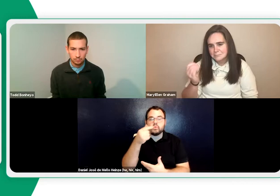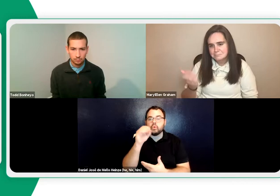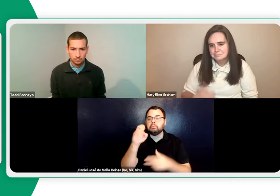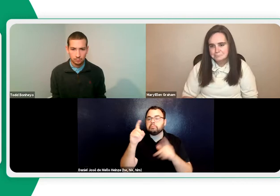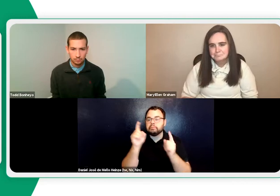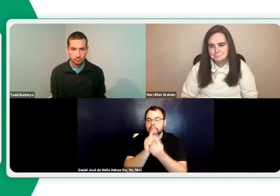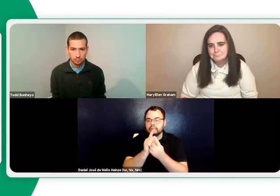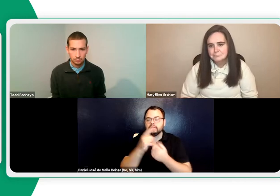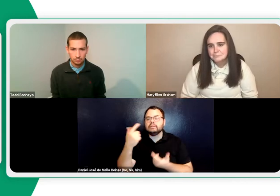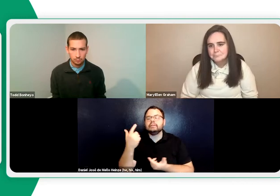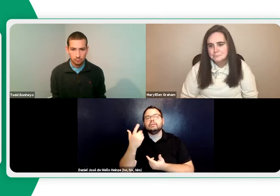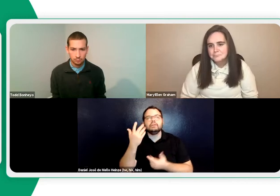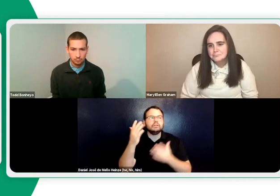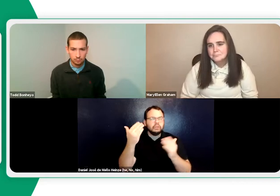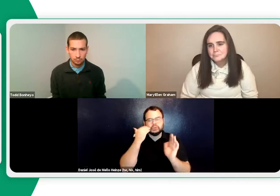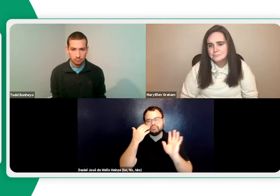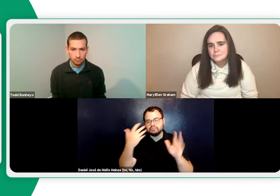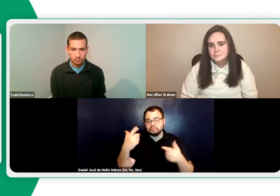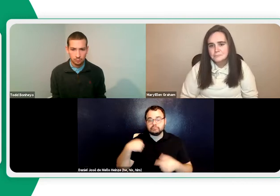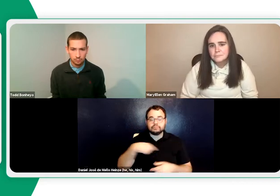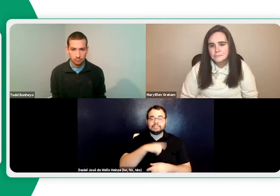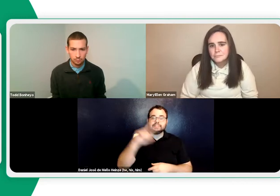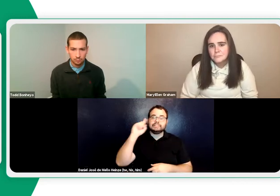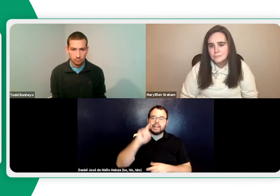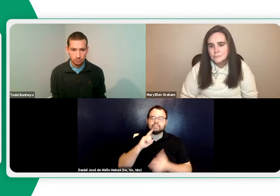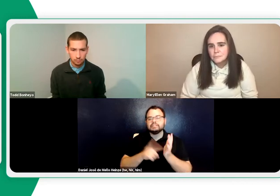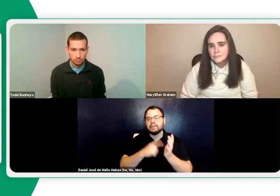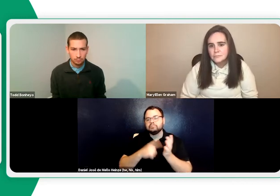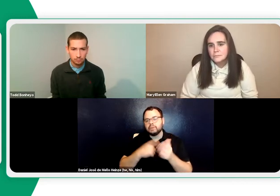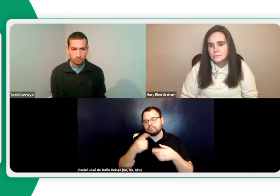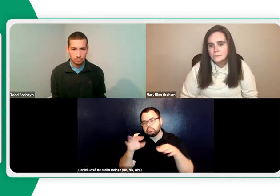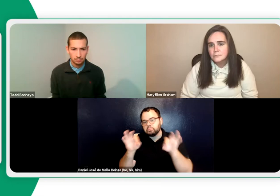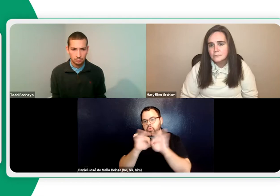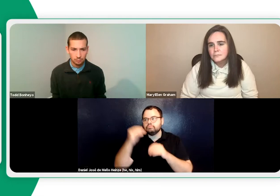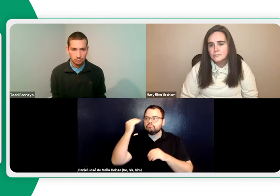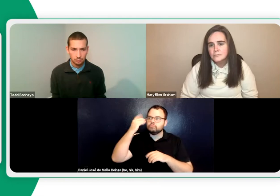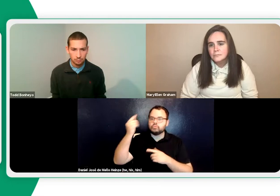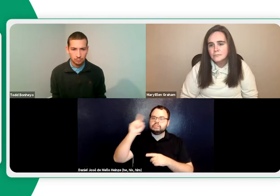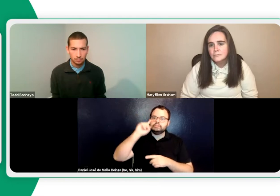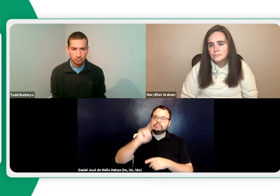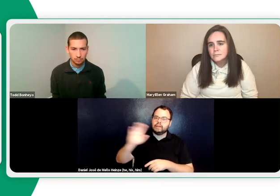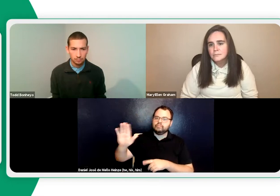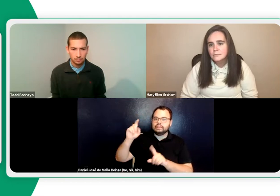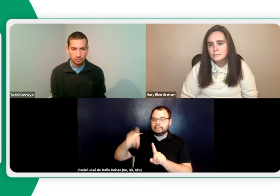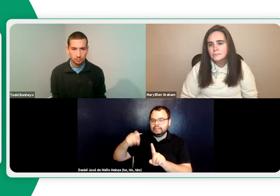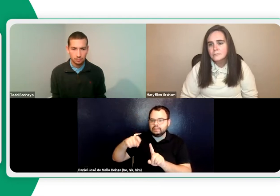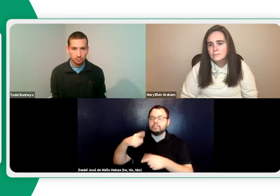because Google Same here, Mary. Yeah, as deaf people, it's important to know,